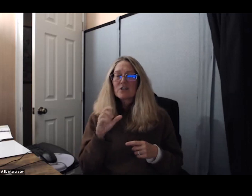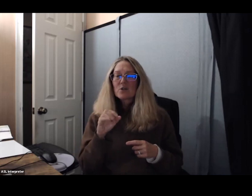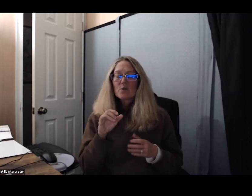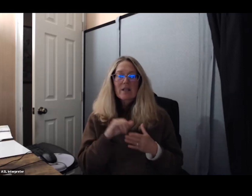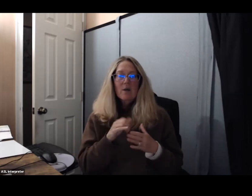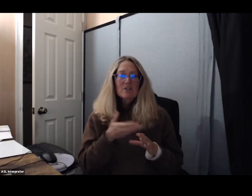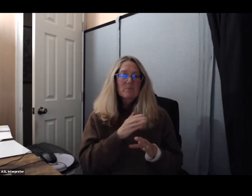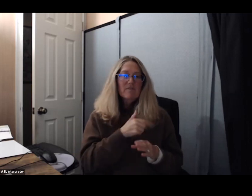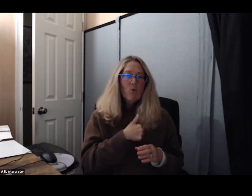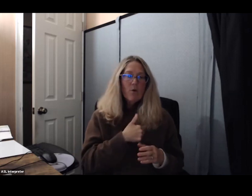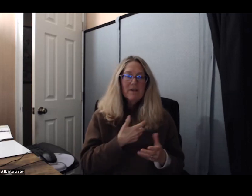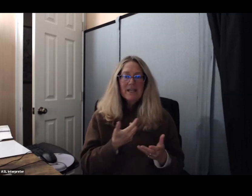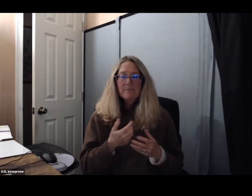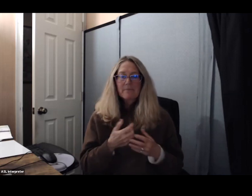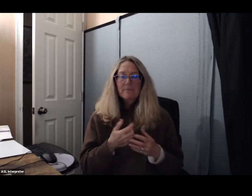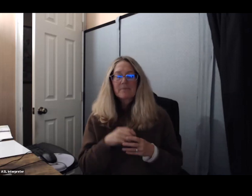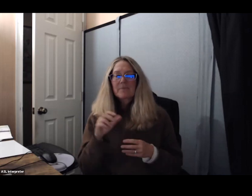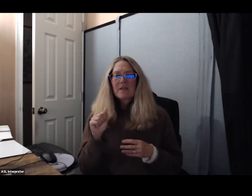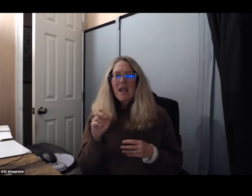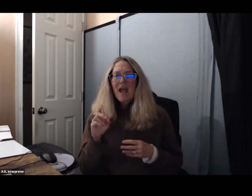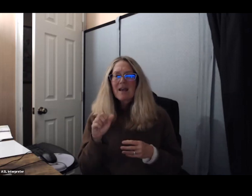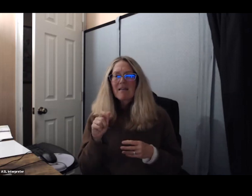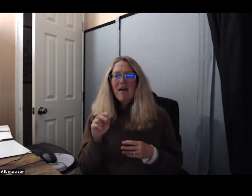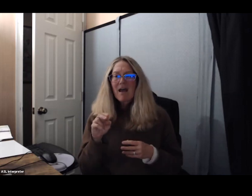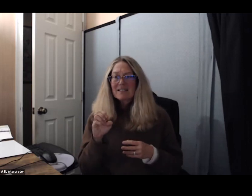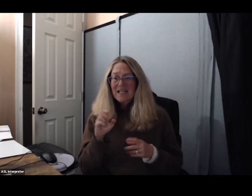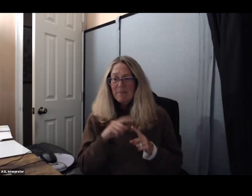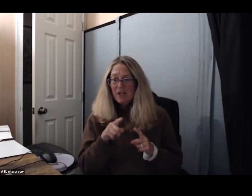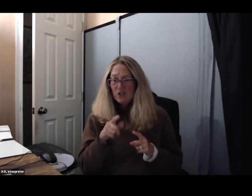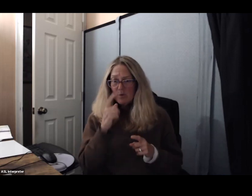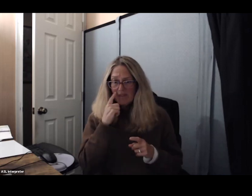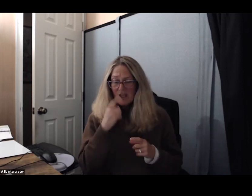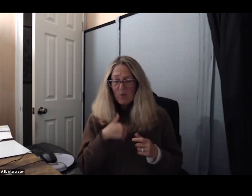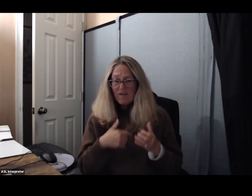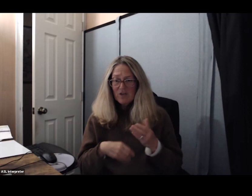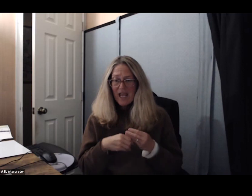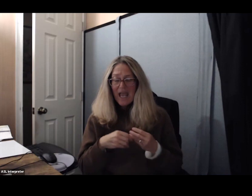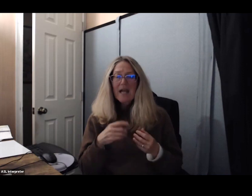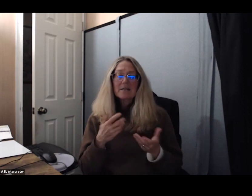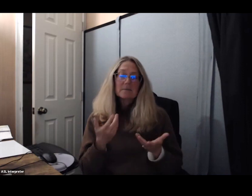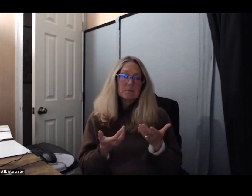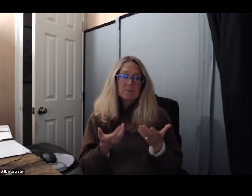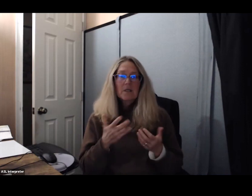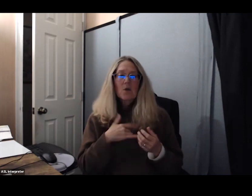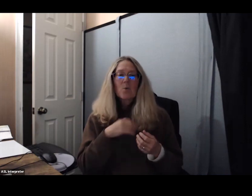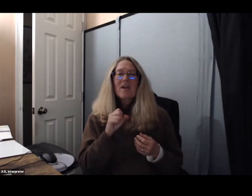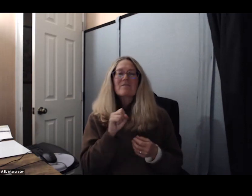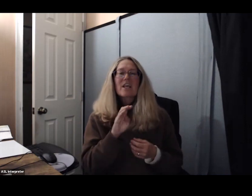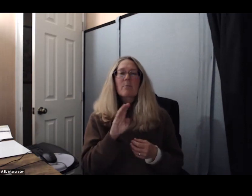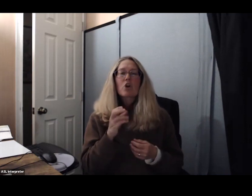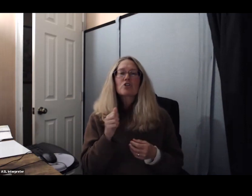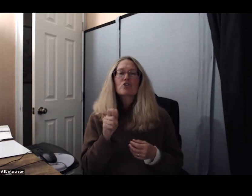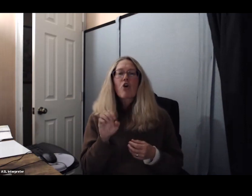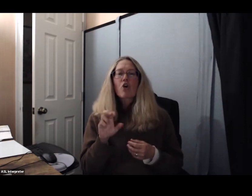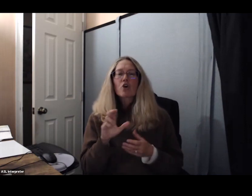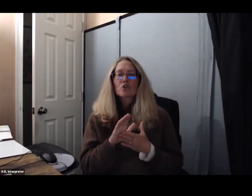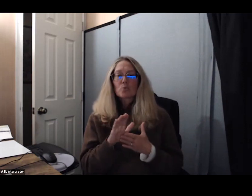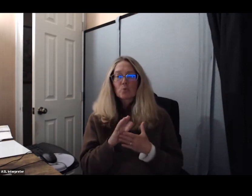we've had one. It's Yeah. only been the Adelante, but if you're thinking we might need to add that, we can, because we have Santa Barbara Charter School, looks